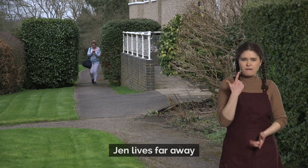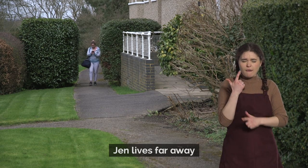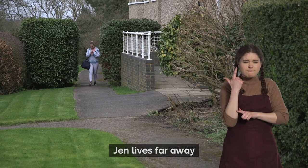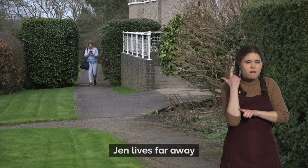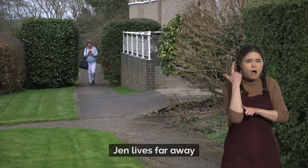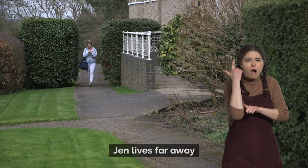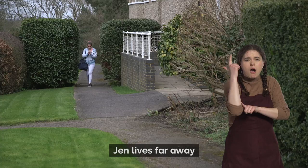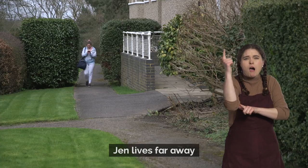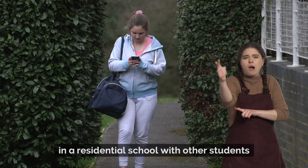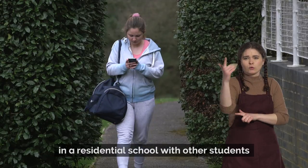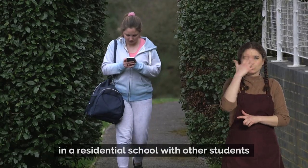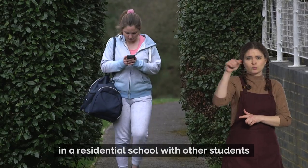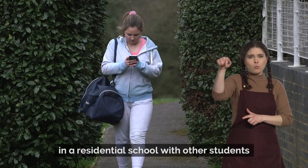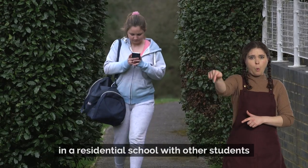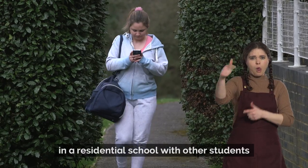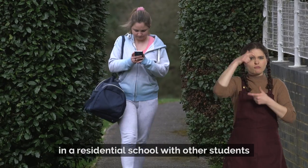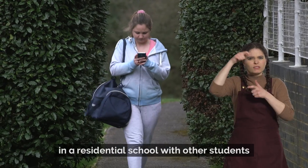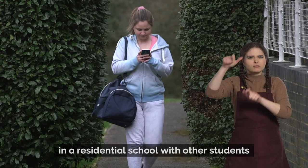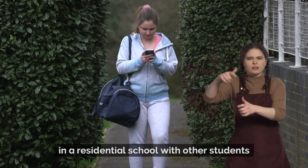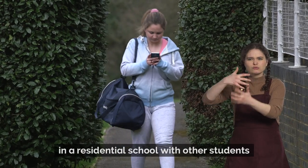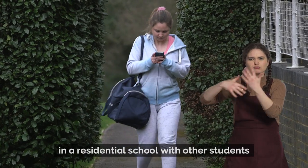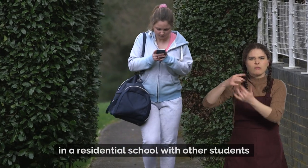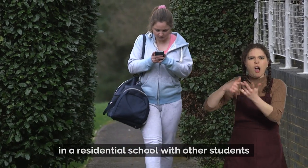Jen lives far away in a residential school with other students.